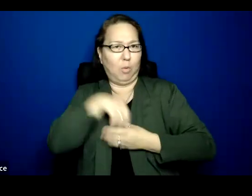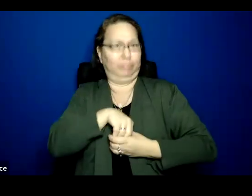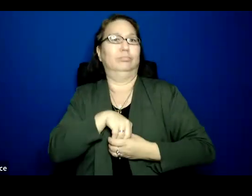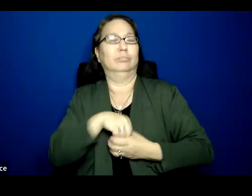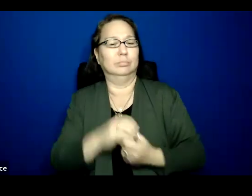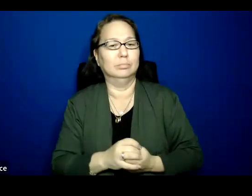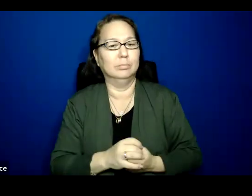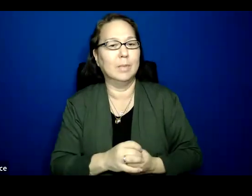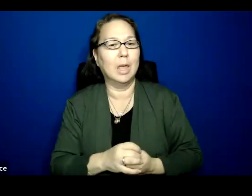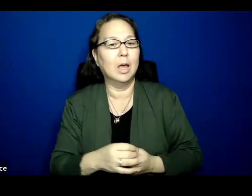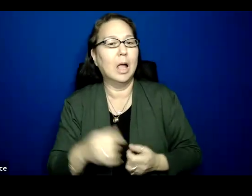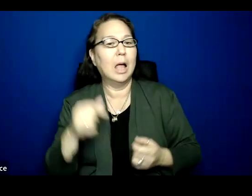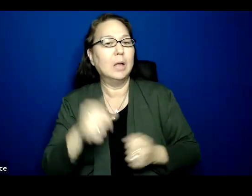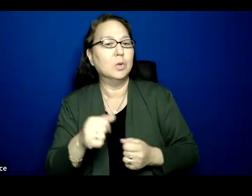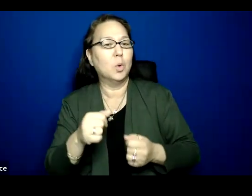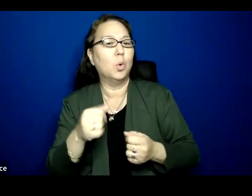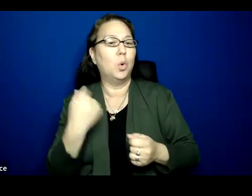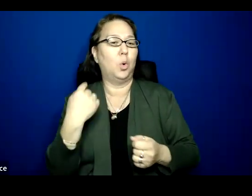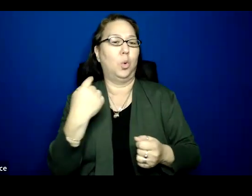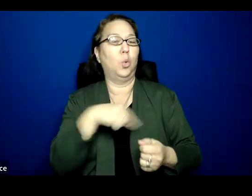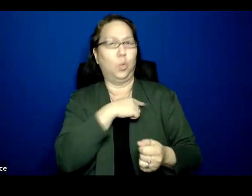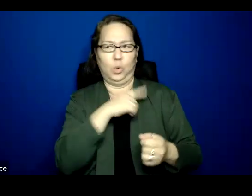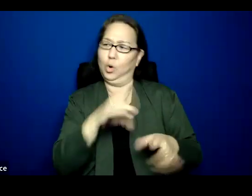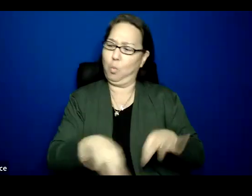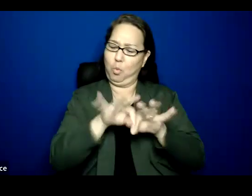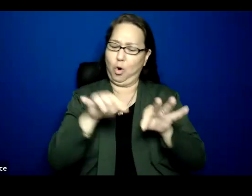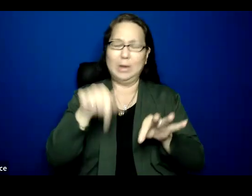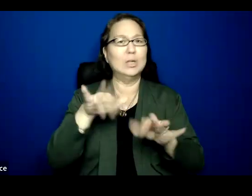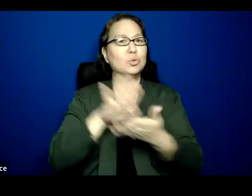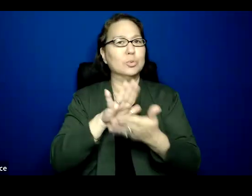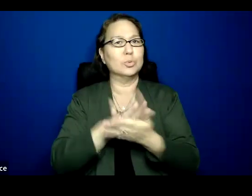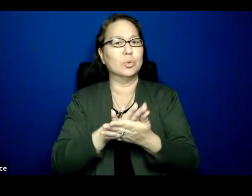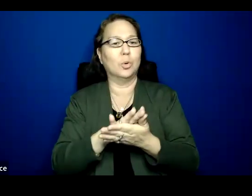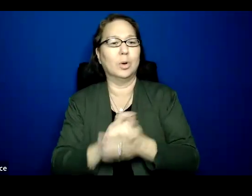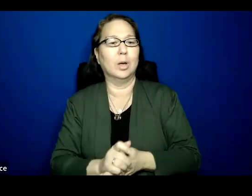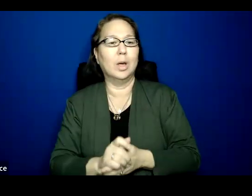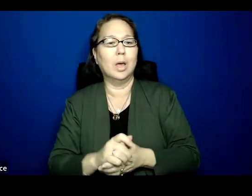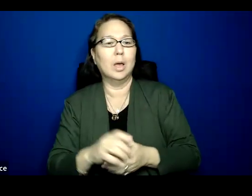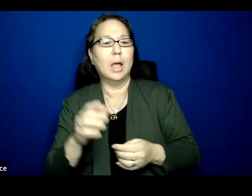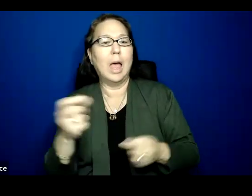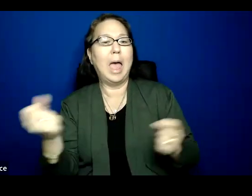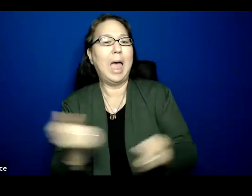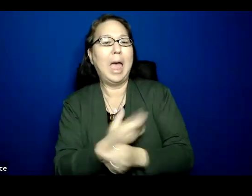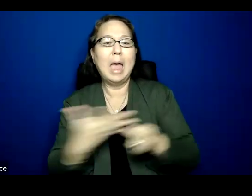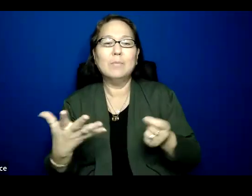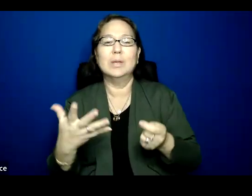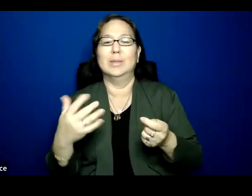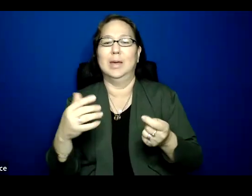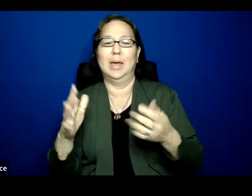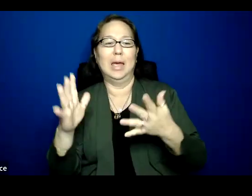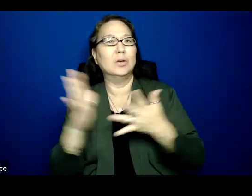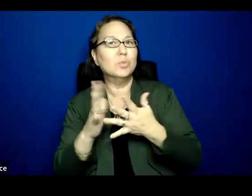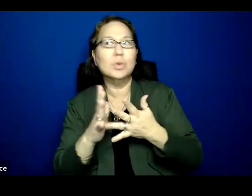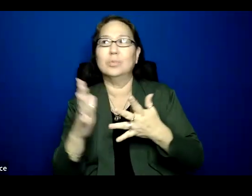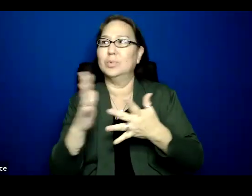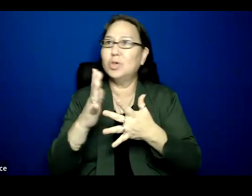what happened inside this walls matter. We matter. Think about the freshmen and sophomore who just started building the future, only to be told they